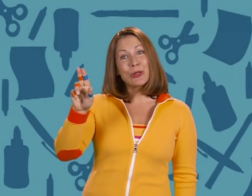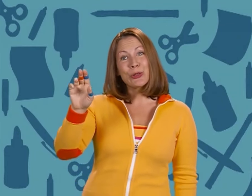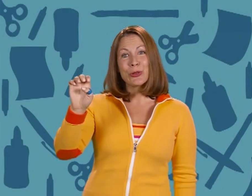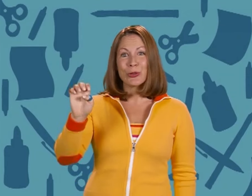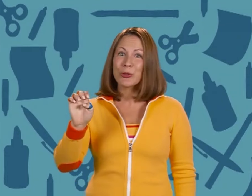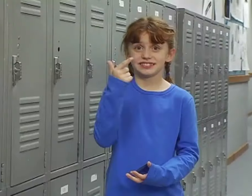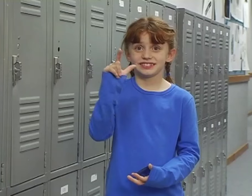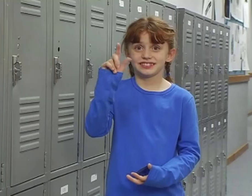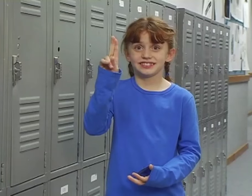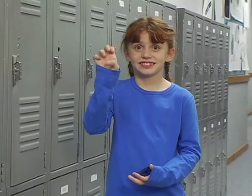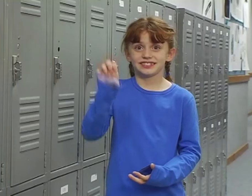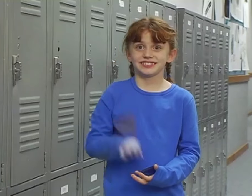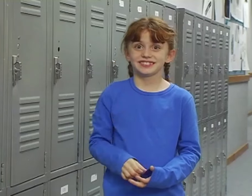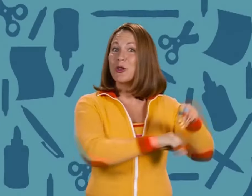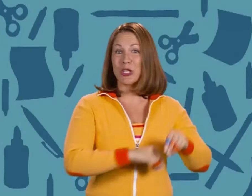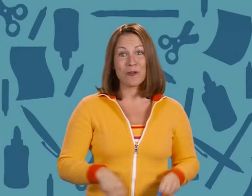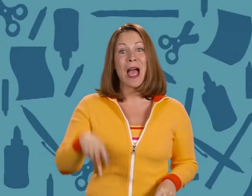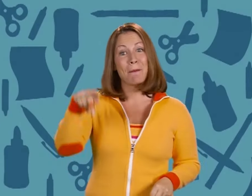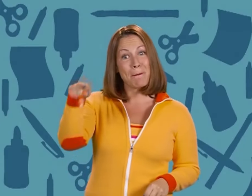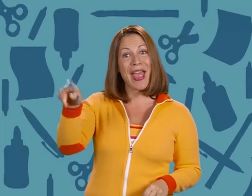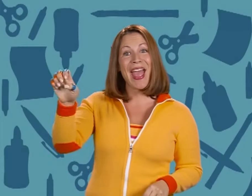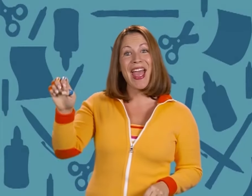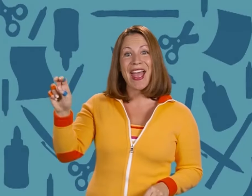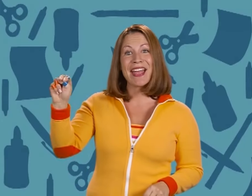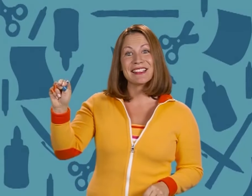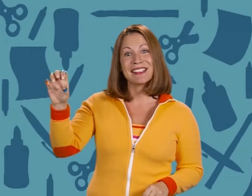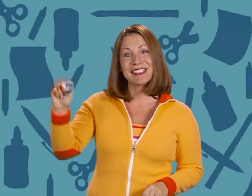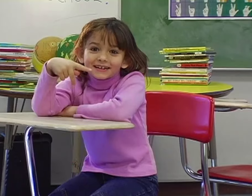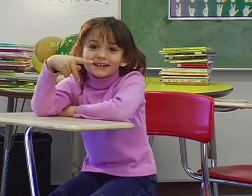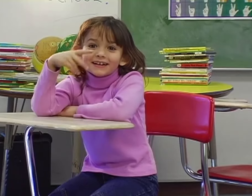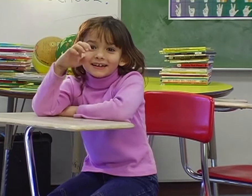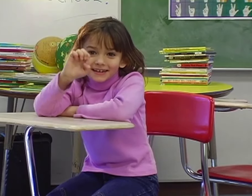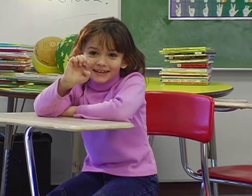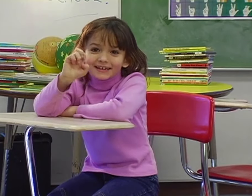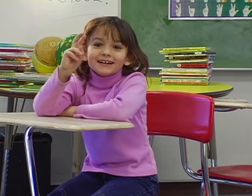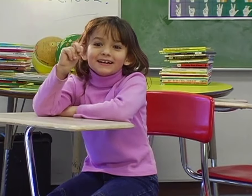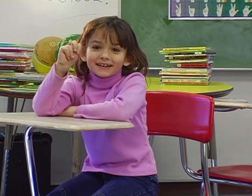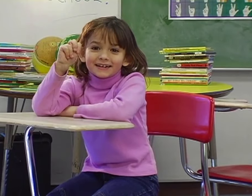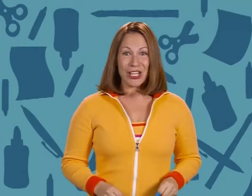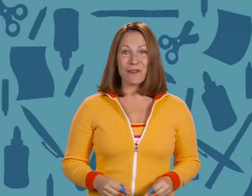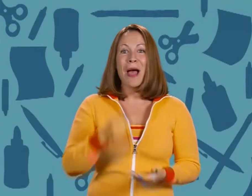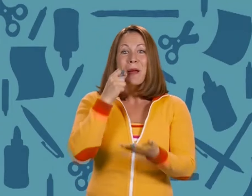glue. Glue. You've got my pens. Pens. You've